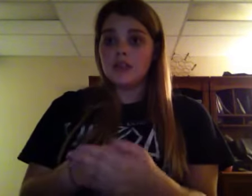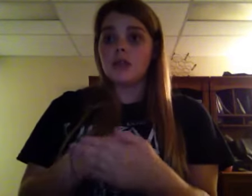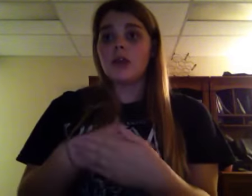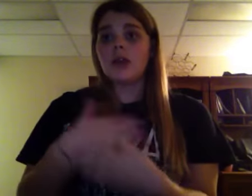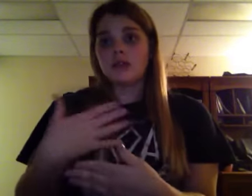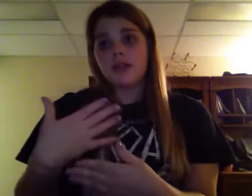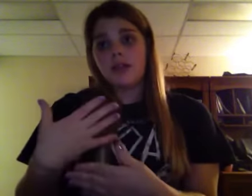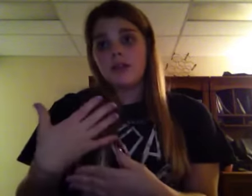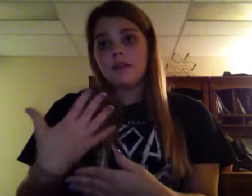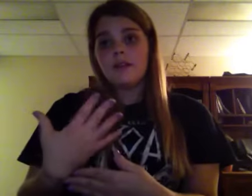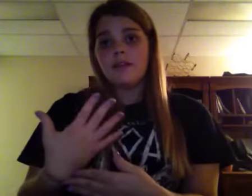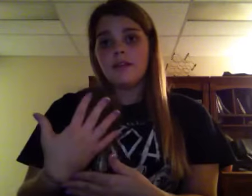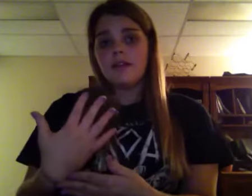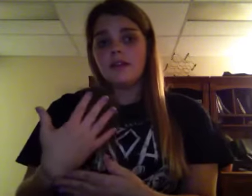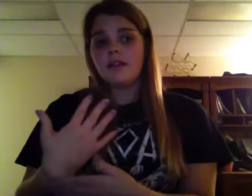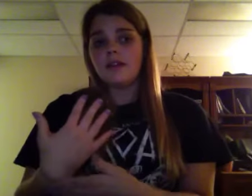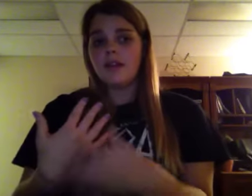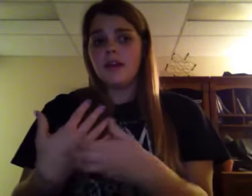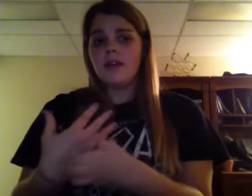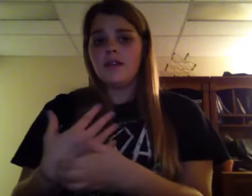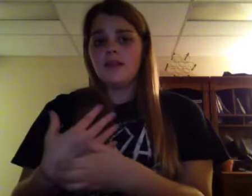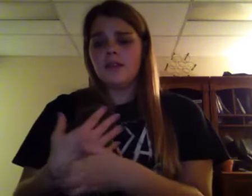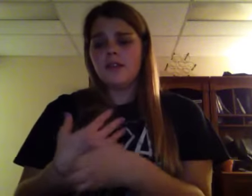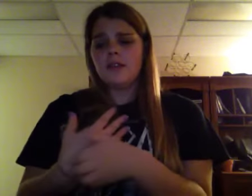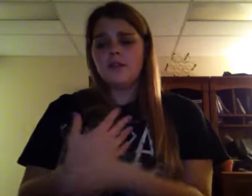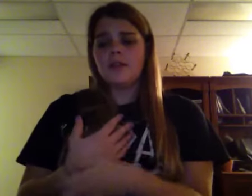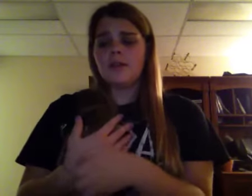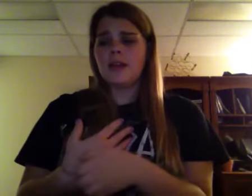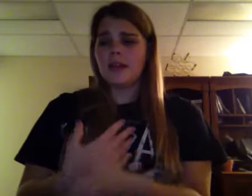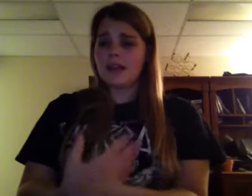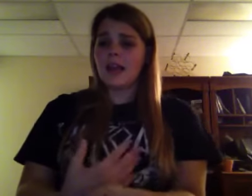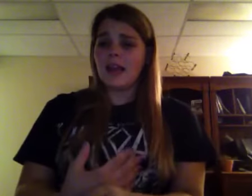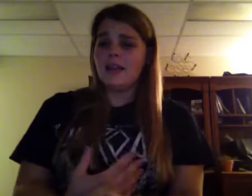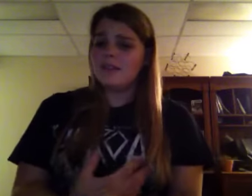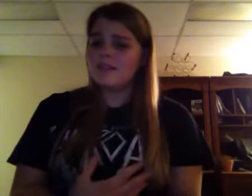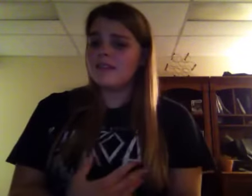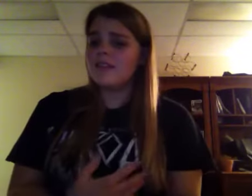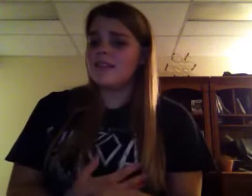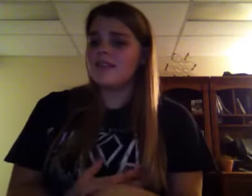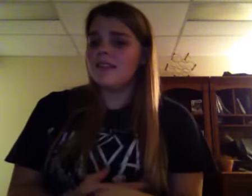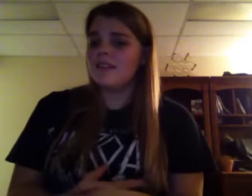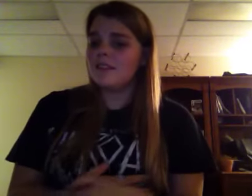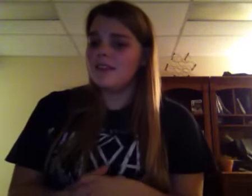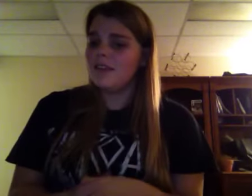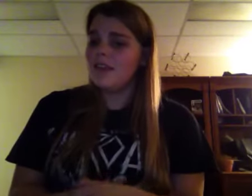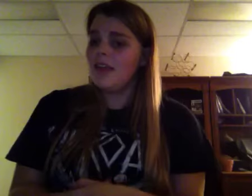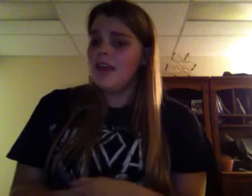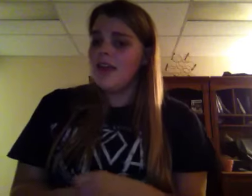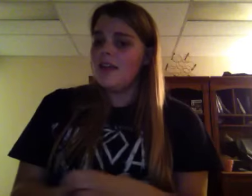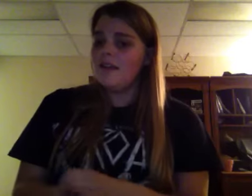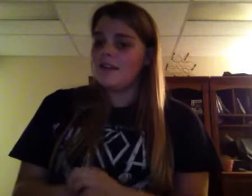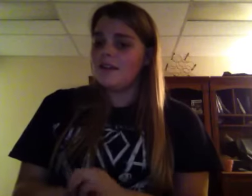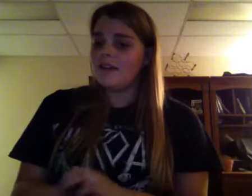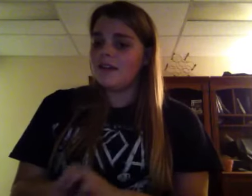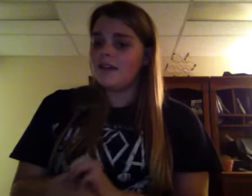to context of the sentence. Like if I'm telling you that my class starts at 8:30 for